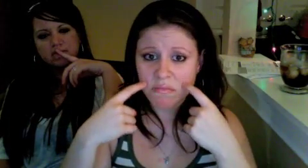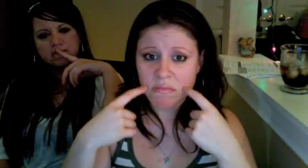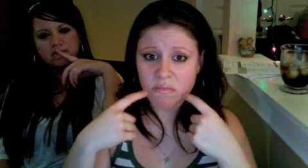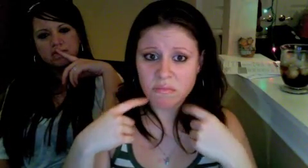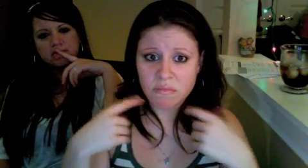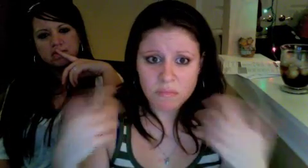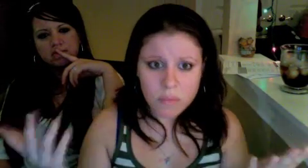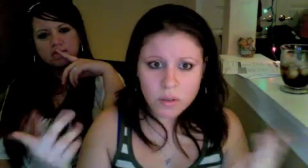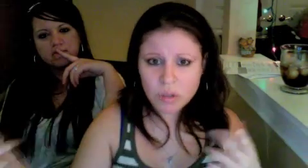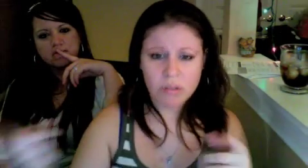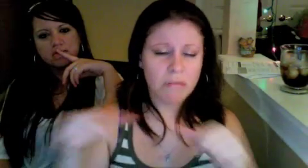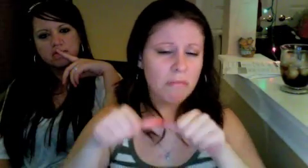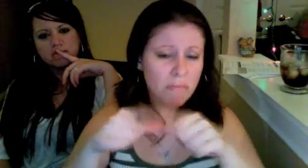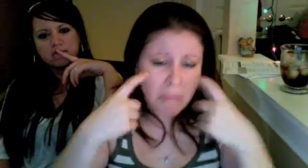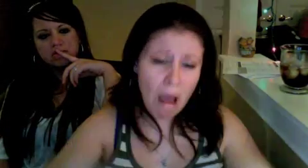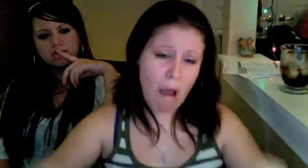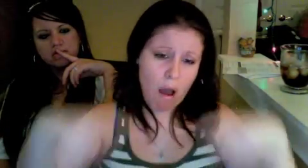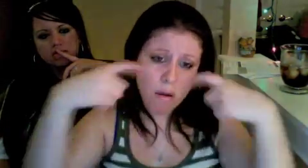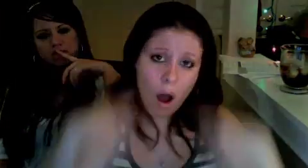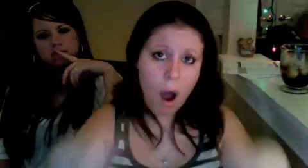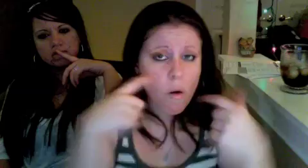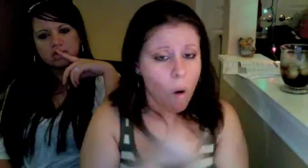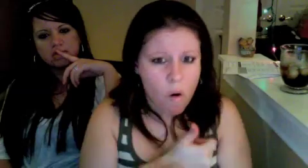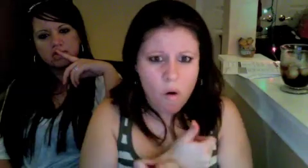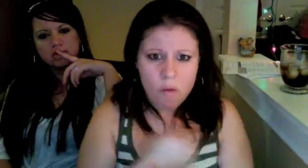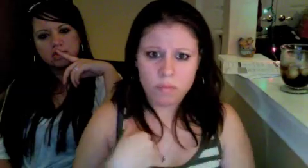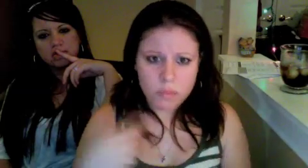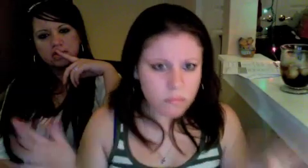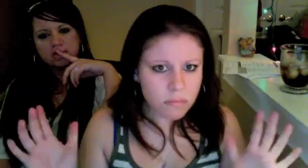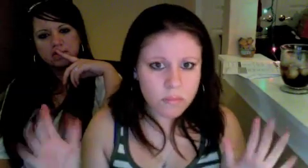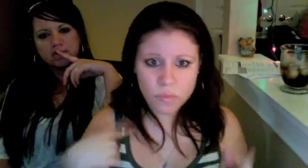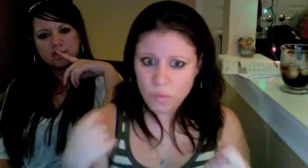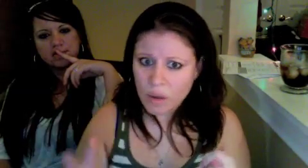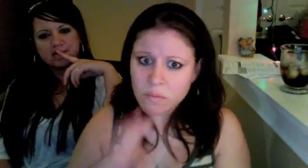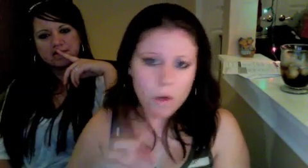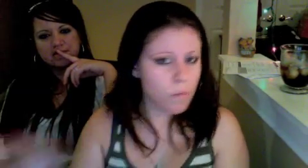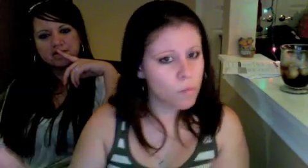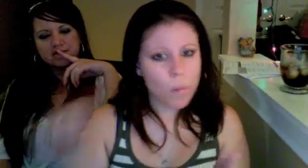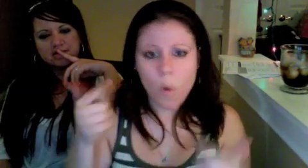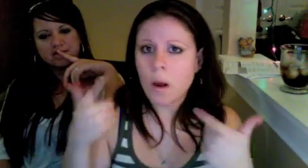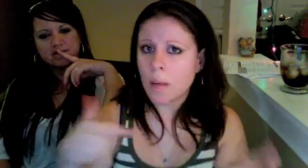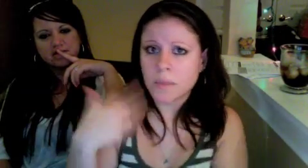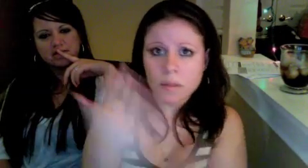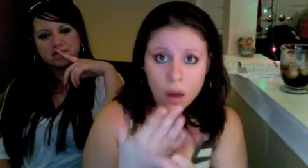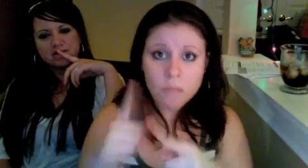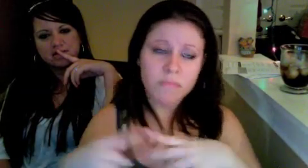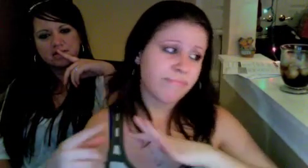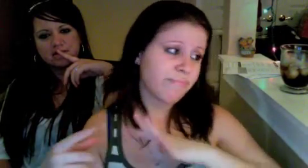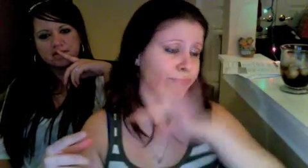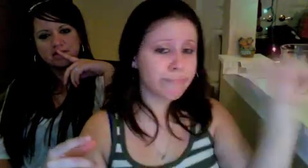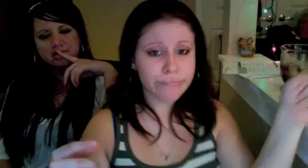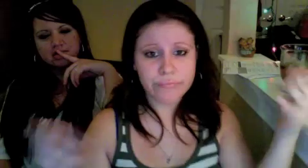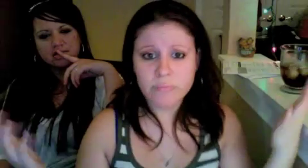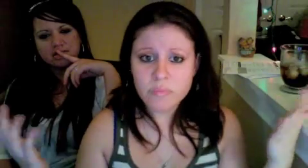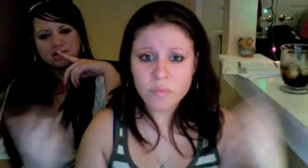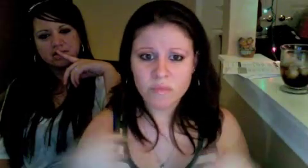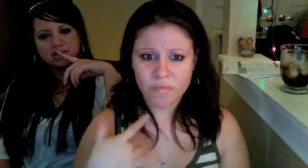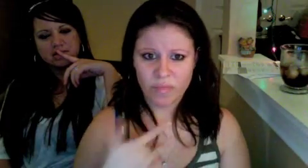tears. She could only sob hysterically, holding me tight. I tried to speak, but she wouldn't stop until I left sight. I felt like a moth who